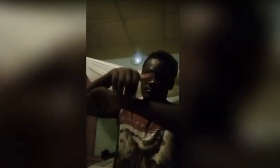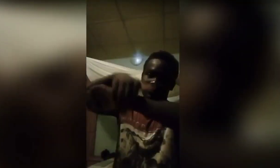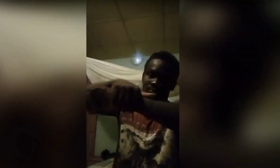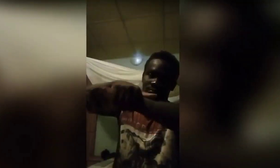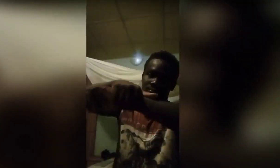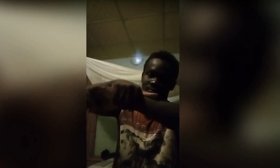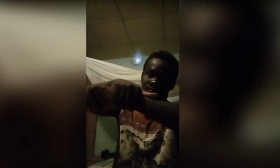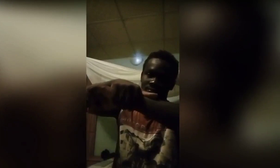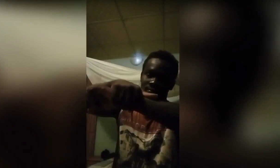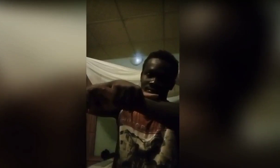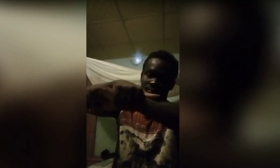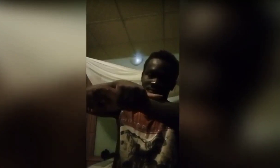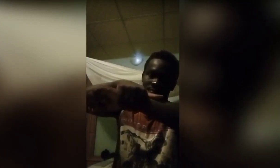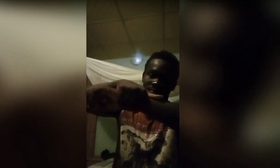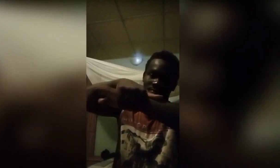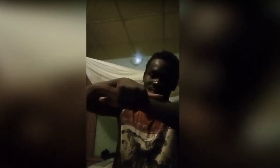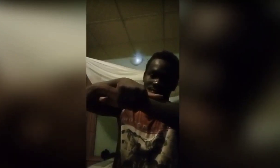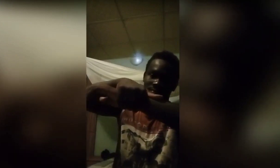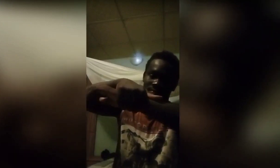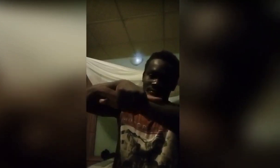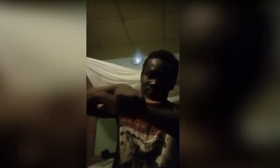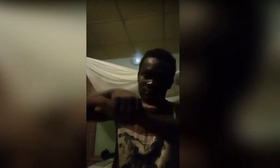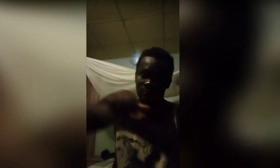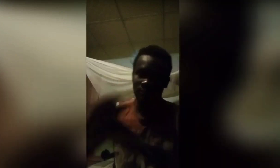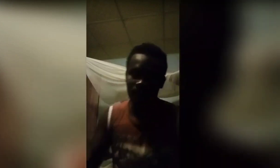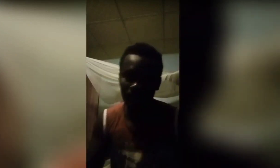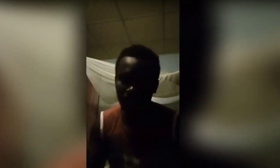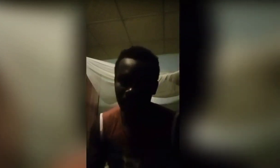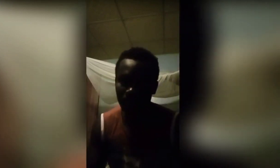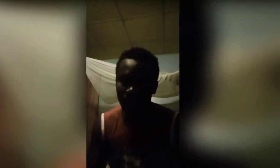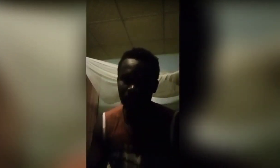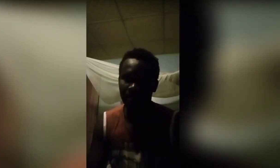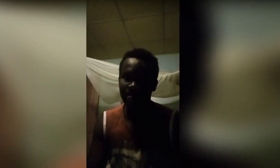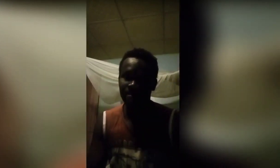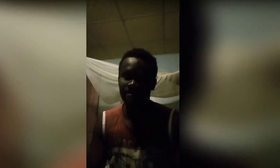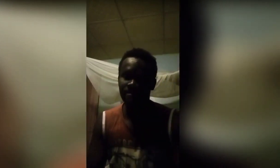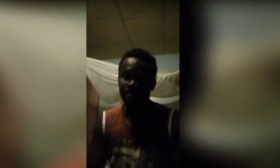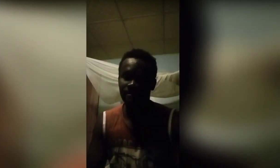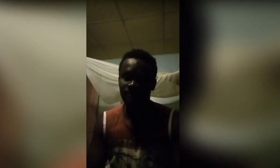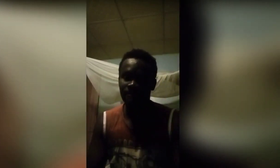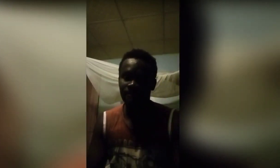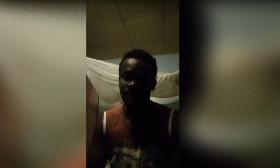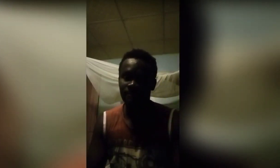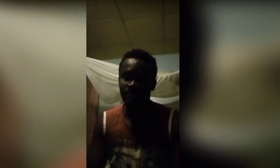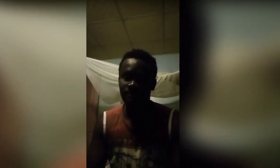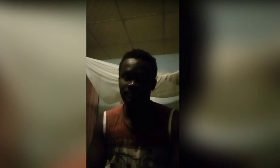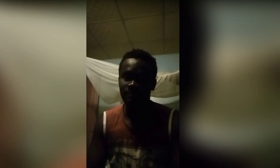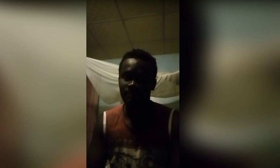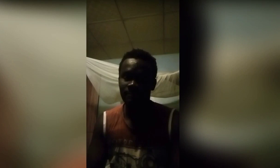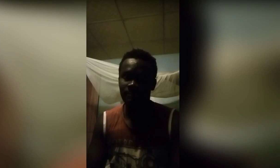So I have a question for you, sir. Have you joined any of the ICN classes before? You look extremely familiar.